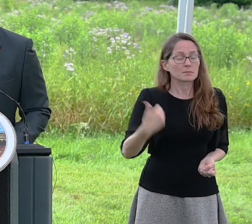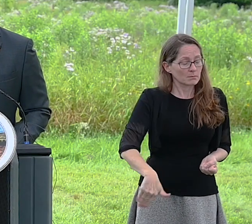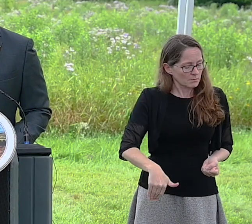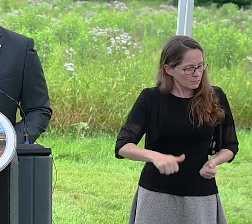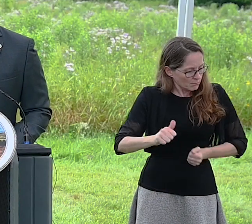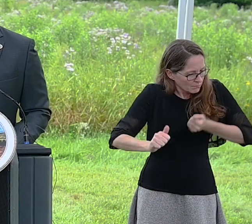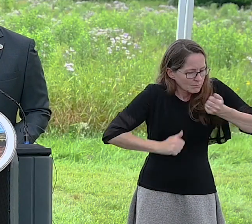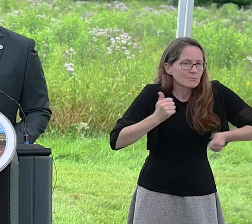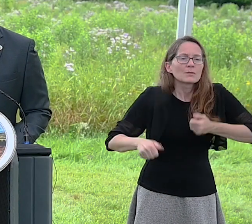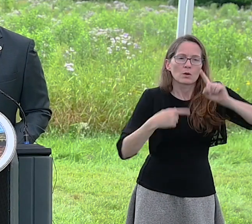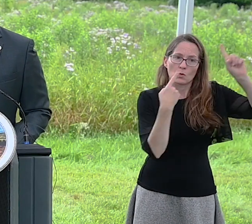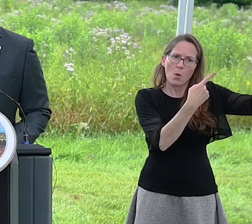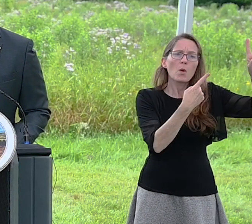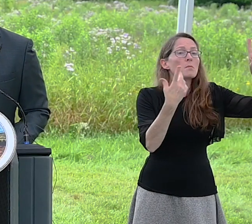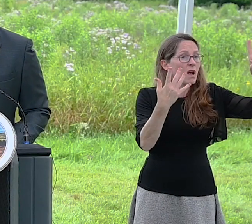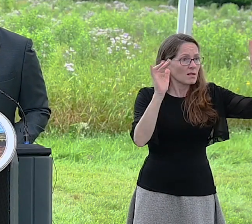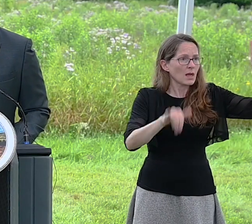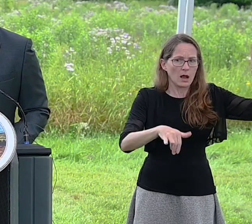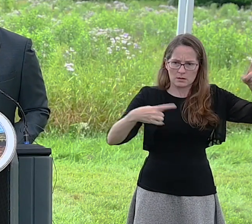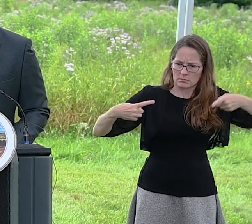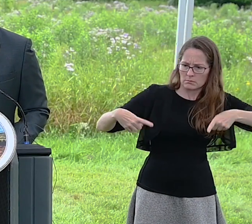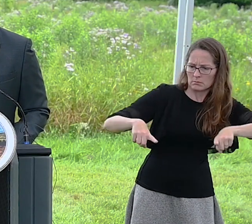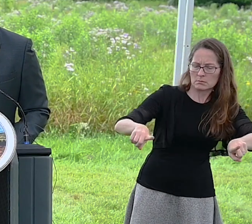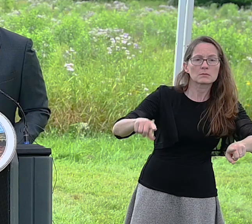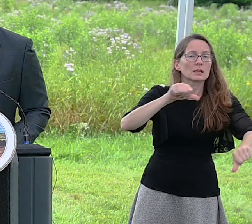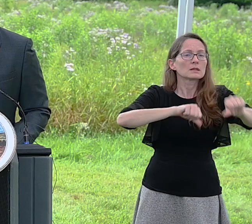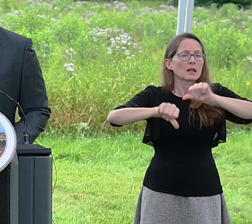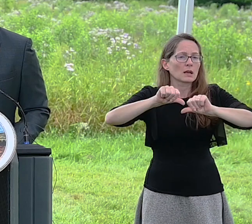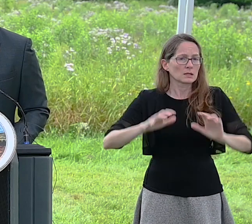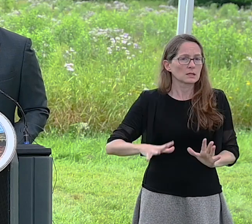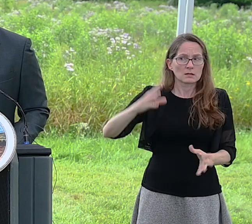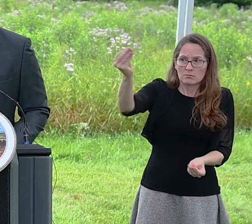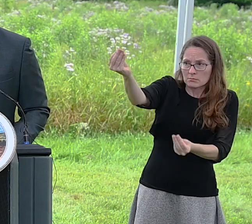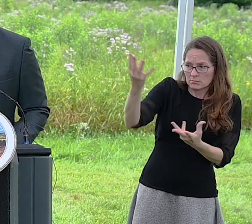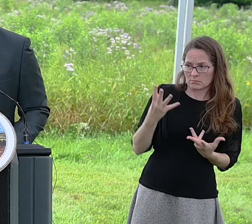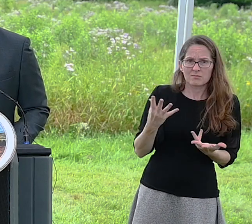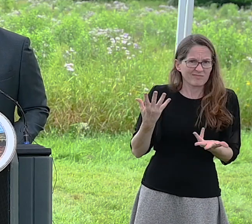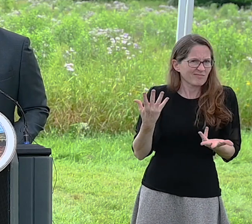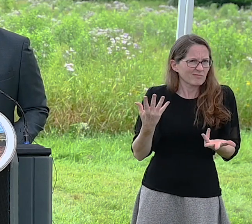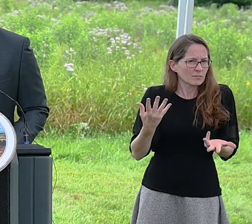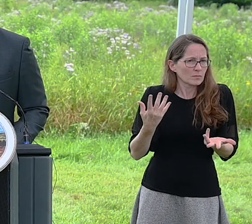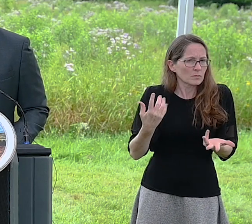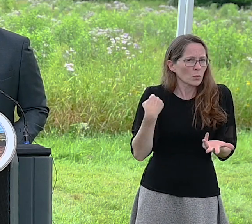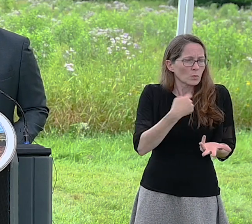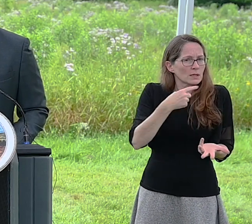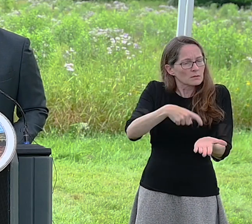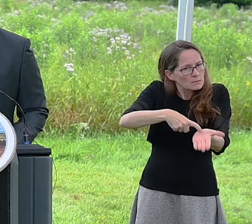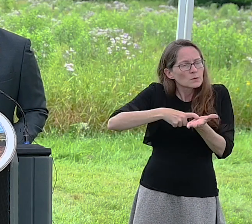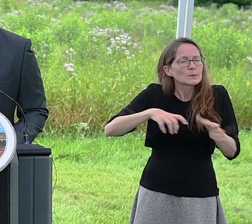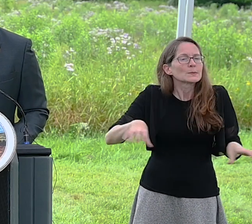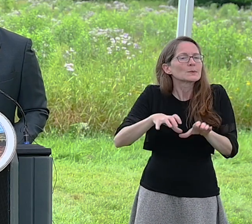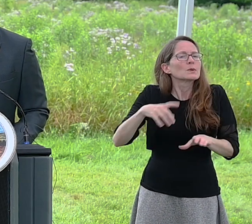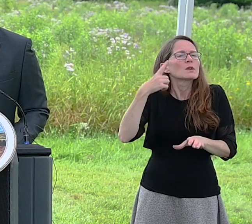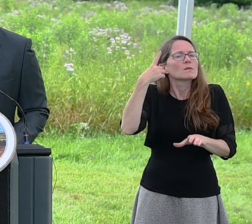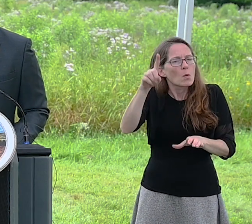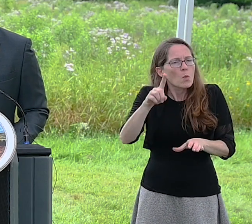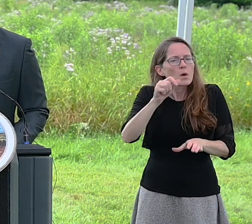aligned with what the science tells us is required to overcome the climate